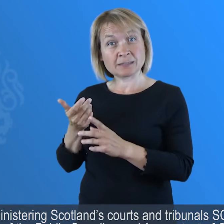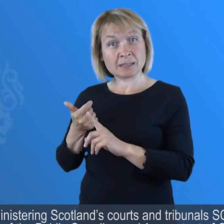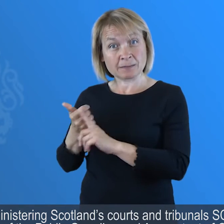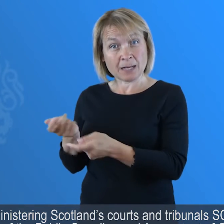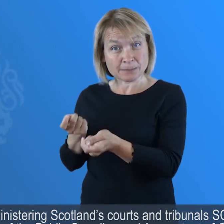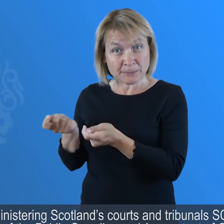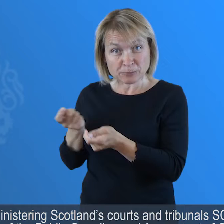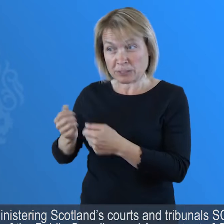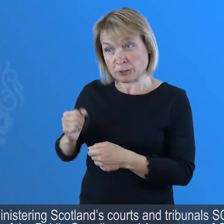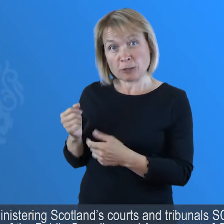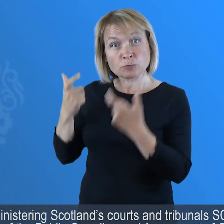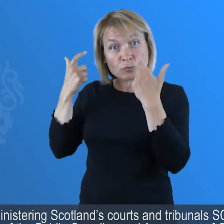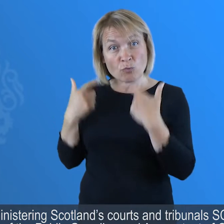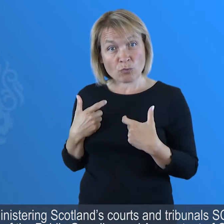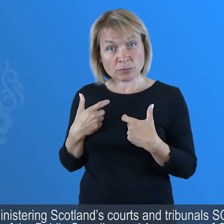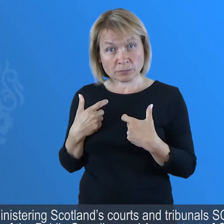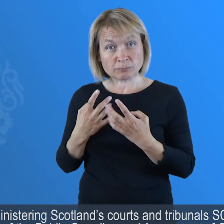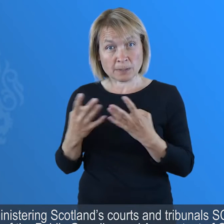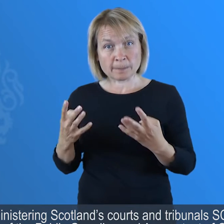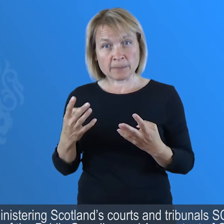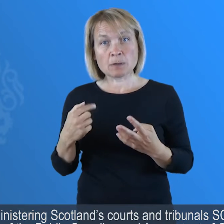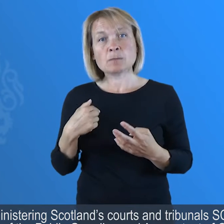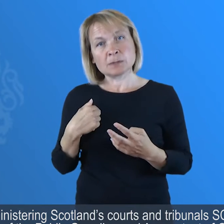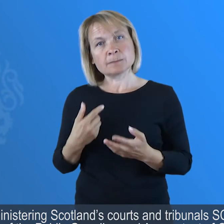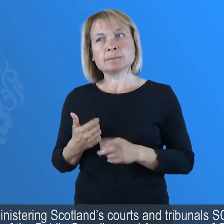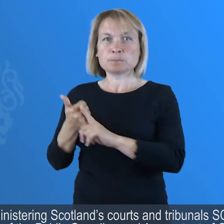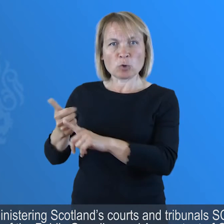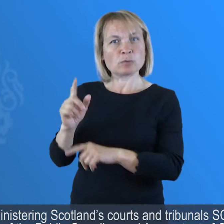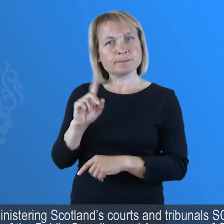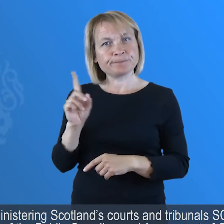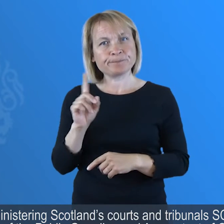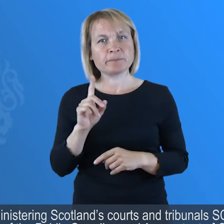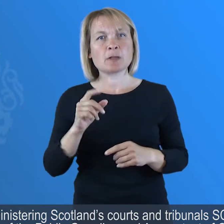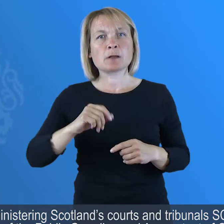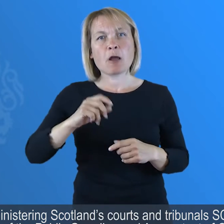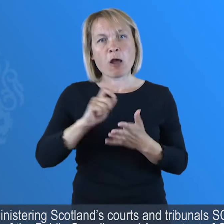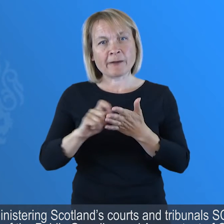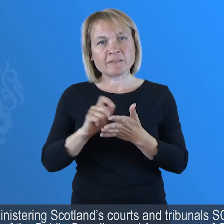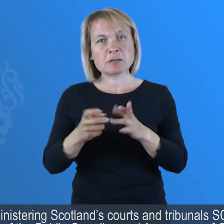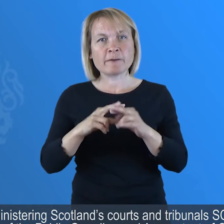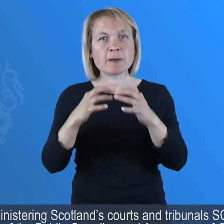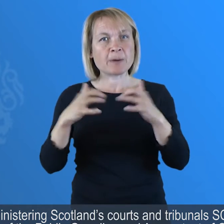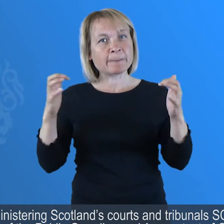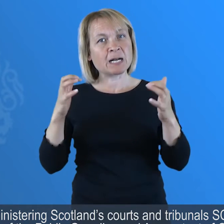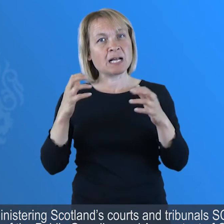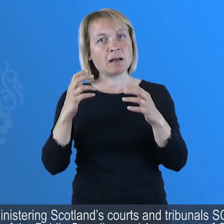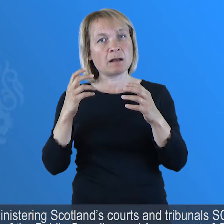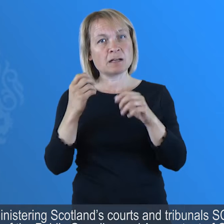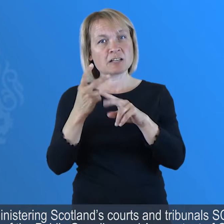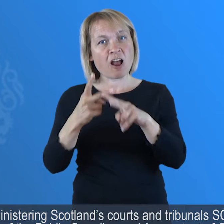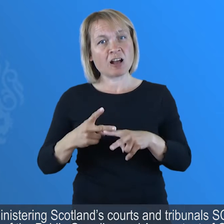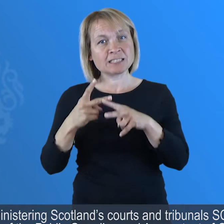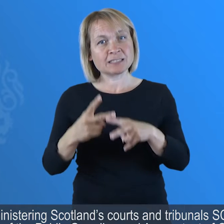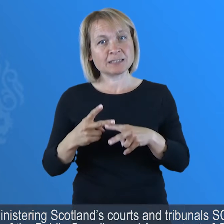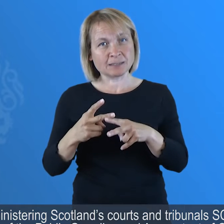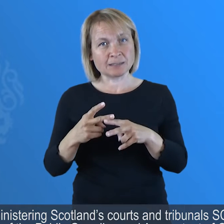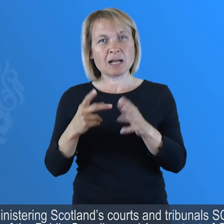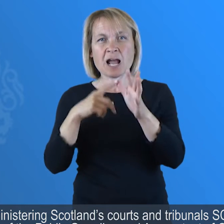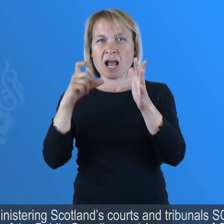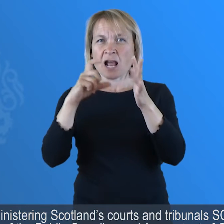In addition to administering Scotland's courts and tribunals, SCTS supports the Office of the Public Guardian